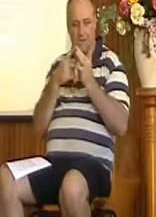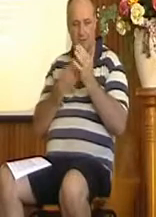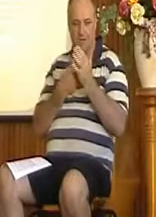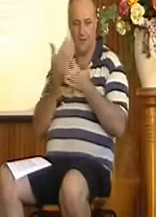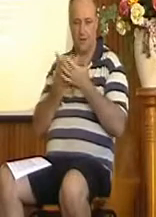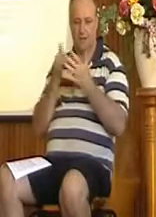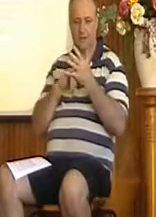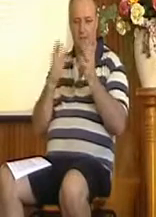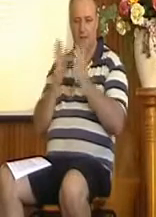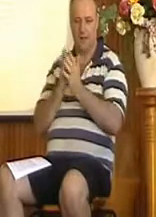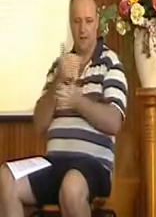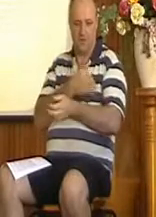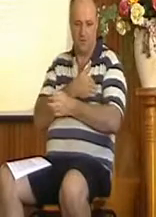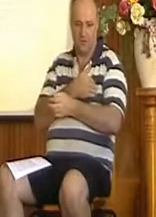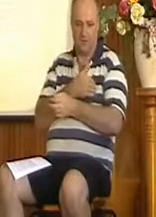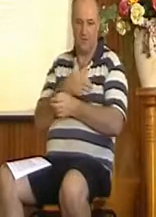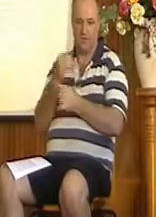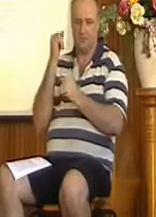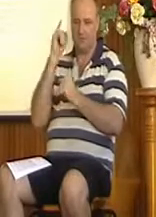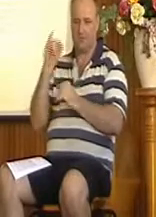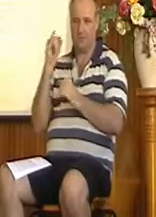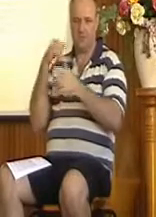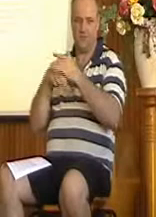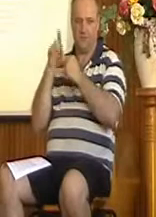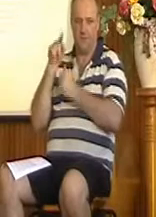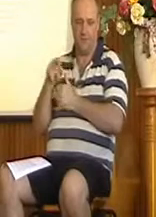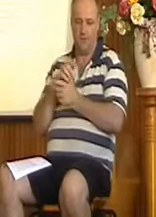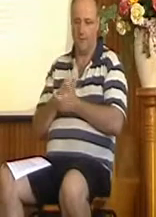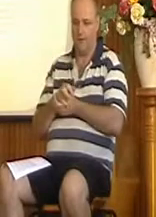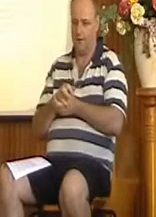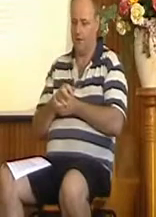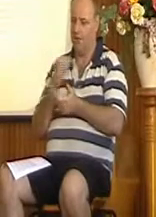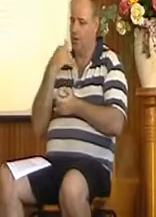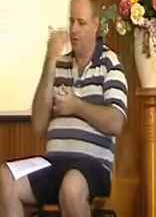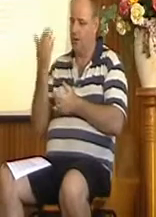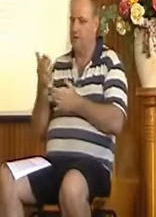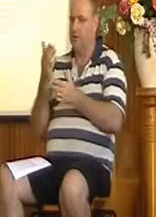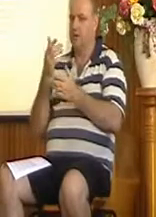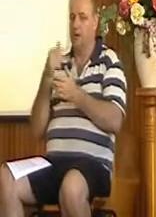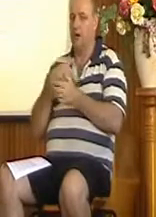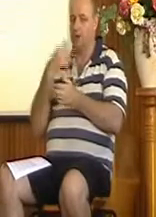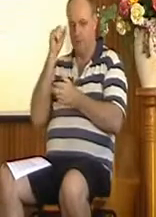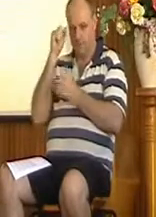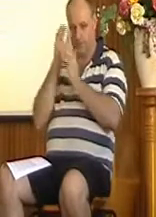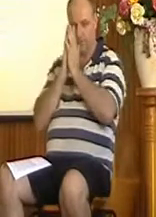Always in every prayer of mine, making requests with joy.